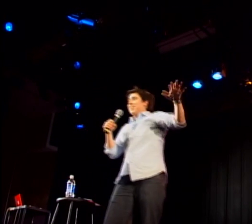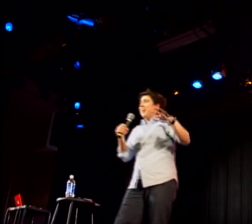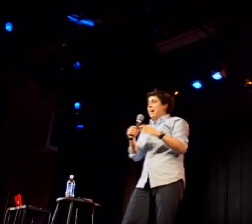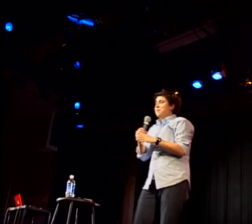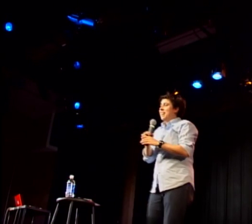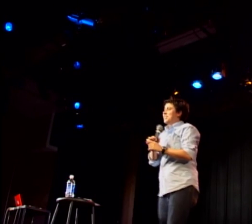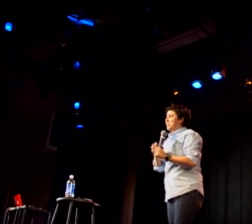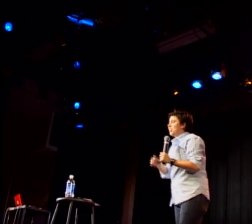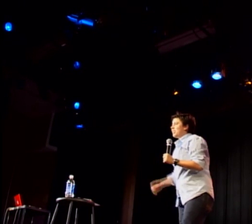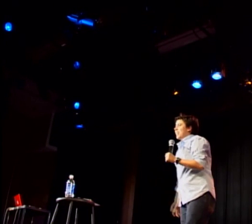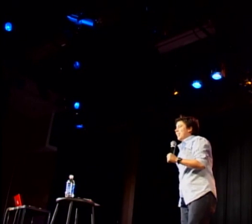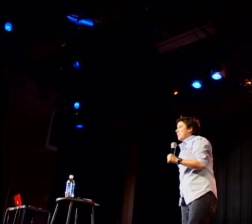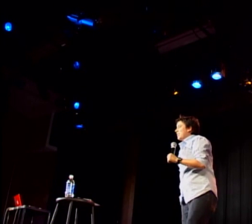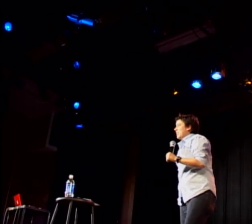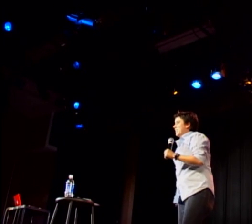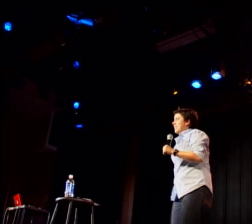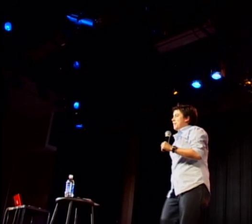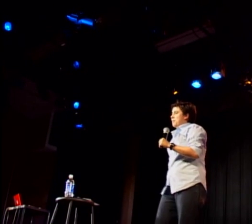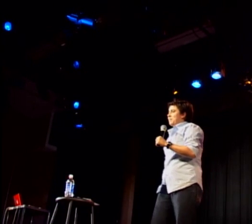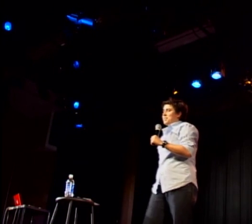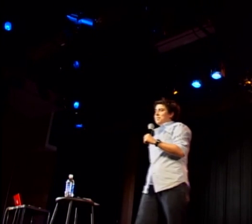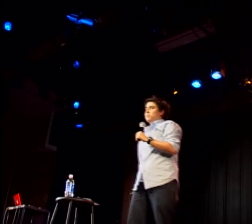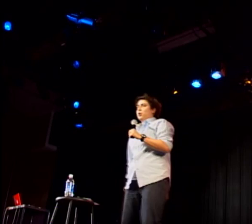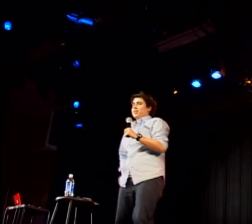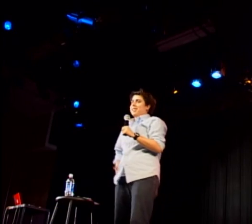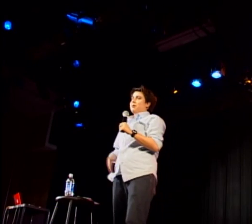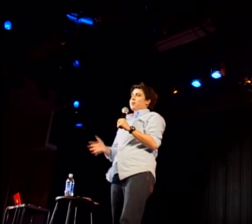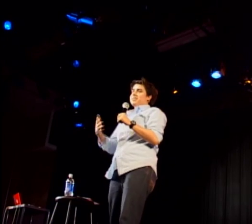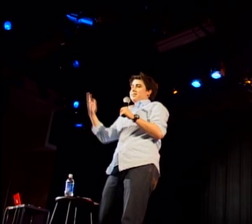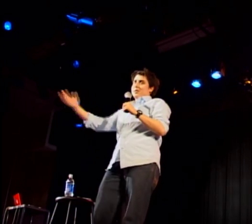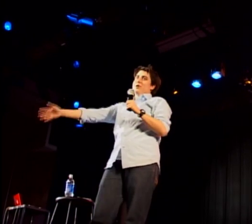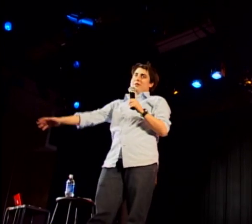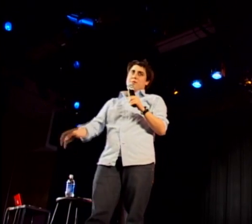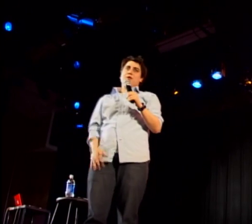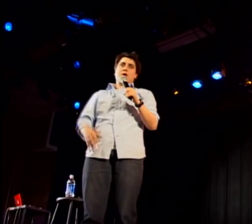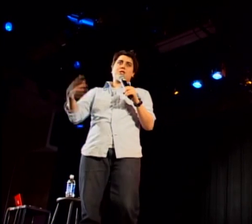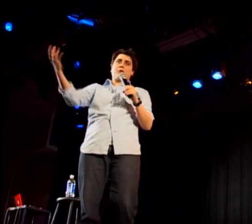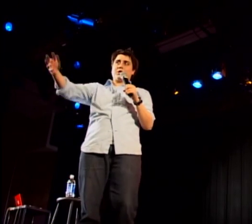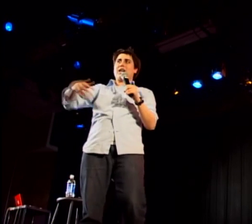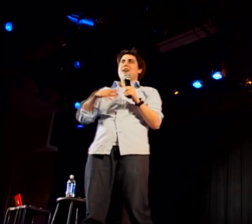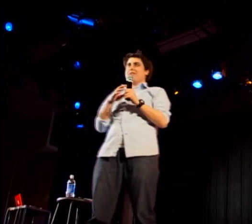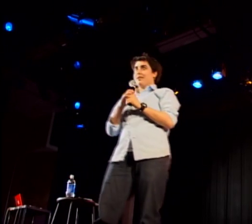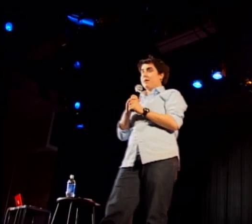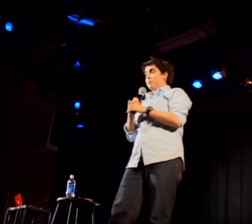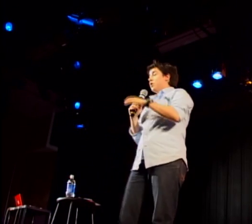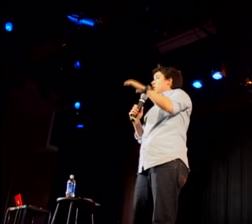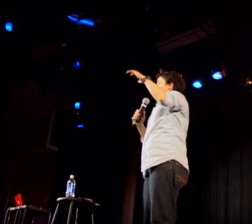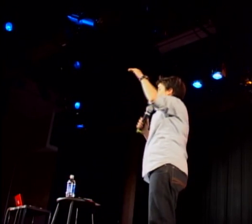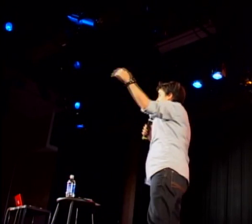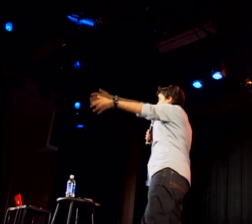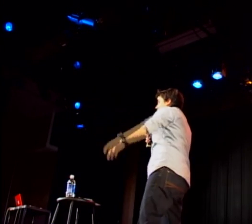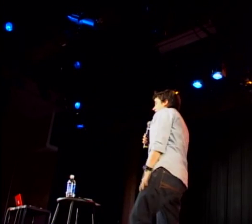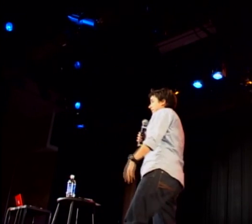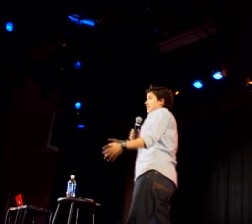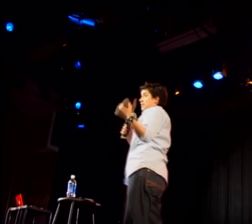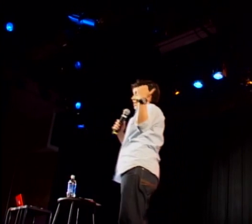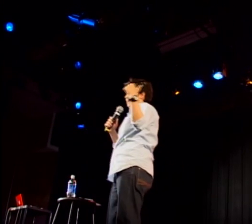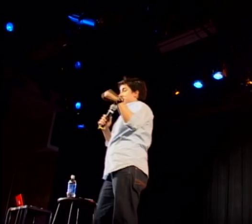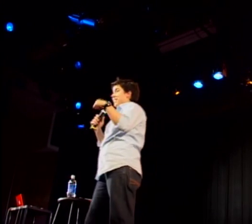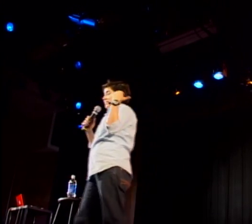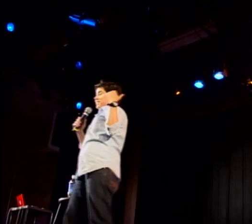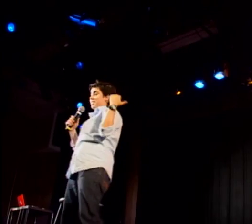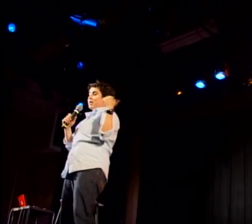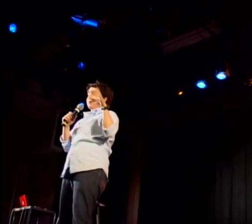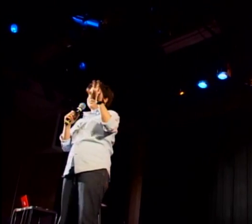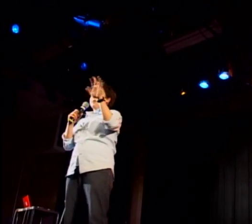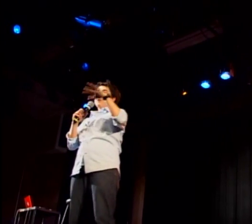Yeah, okay, good. I'm not, you know, I don't like, you're not spoiled like I was, you know, they spare the rod, spoil the child, it's in the Bible. So, in